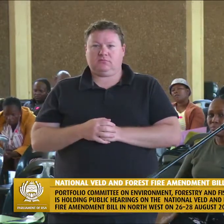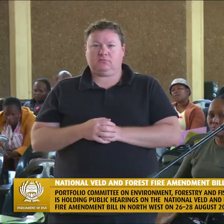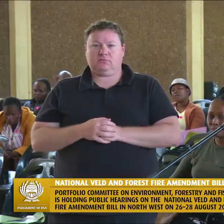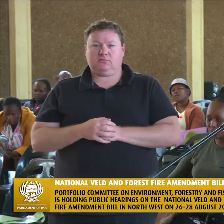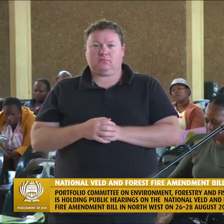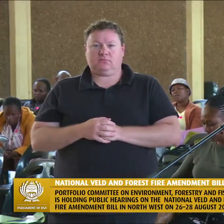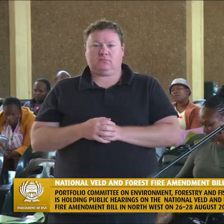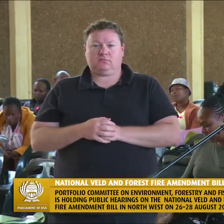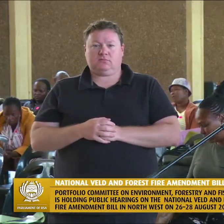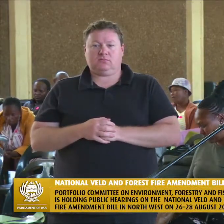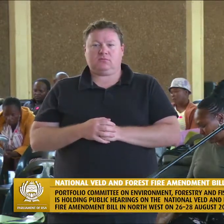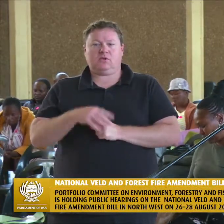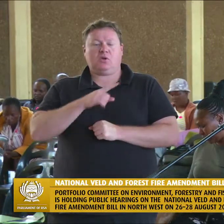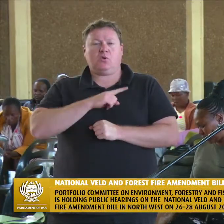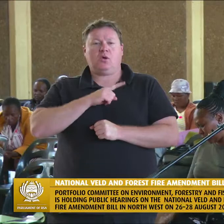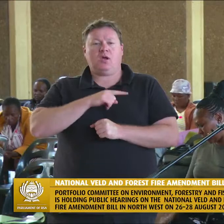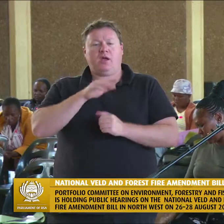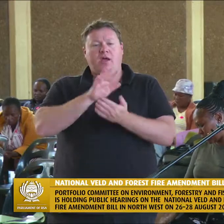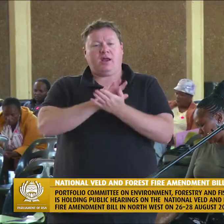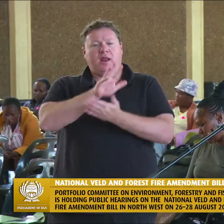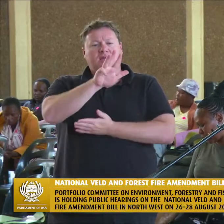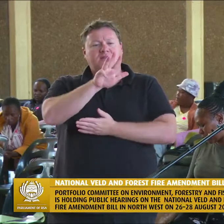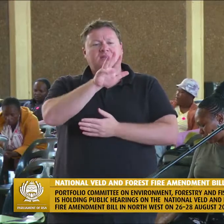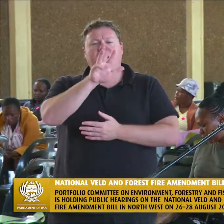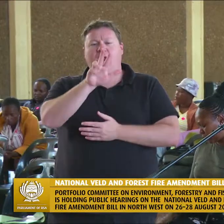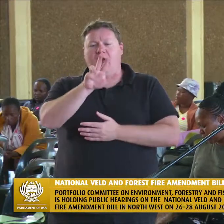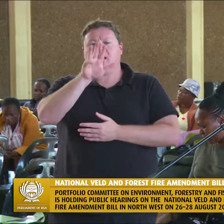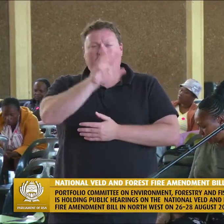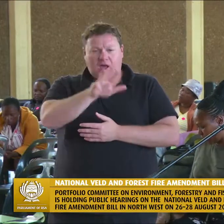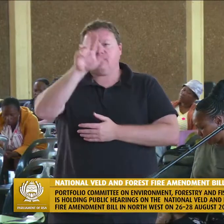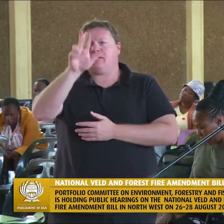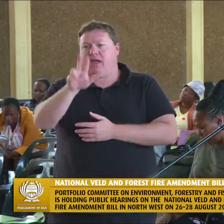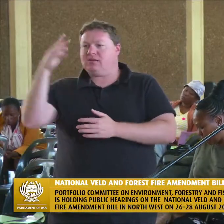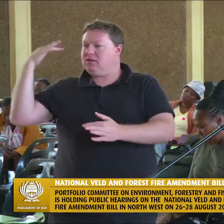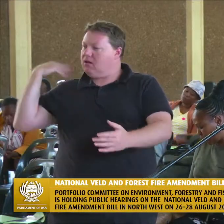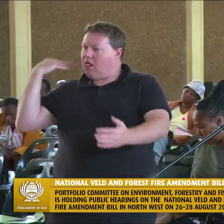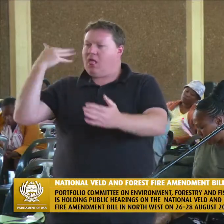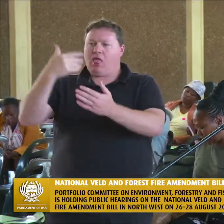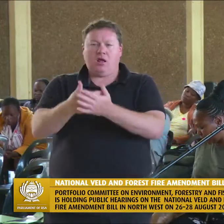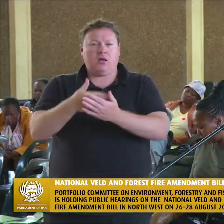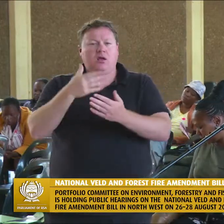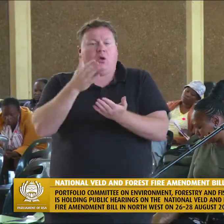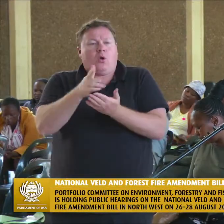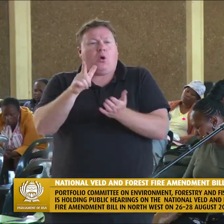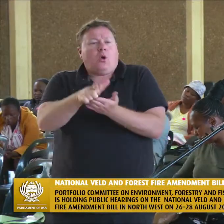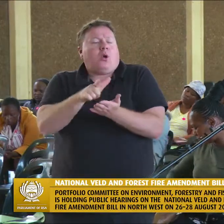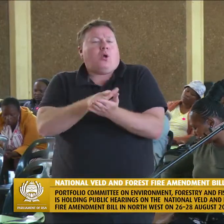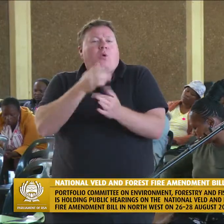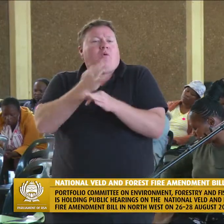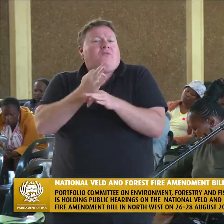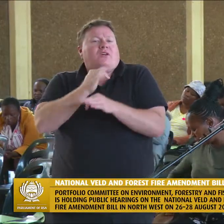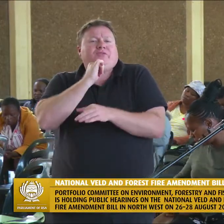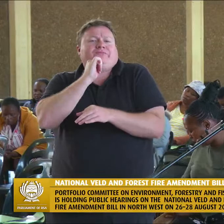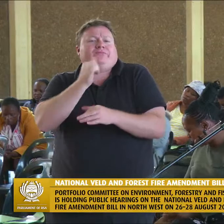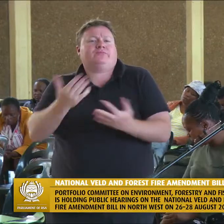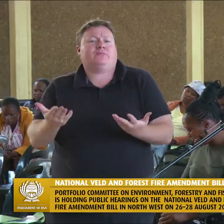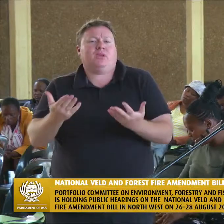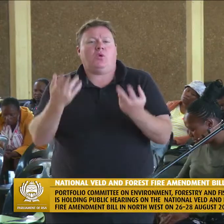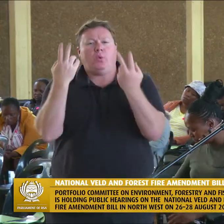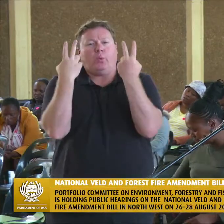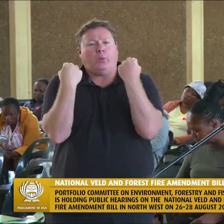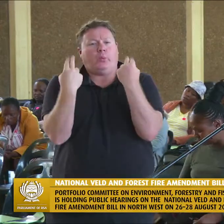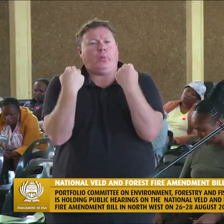because since 1998 this law did not didn't function how is the new